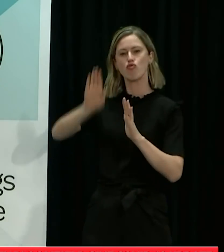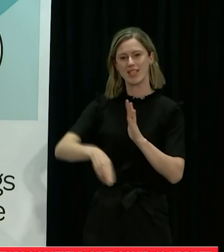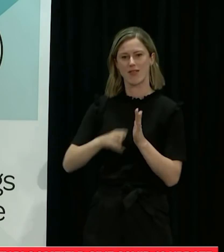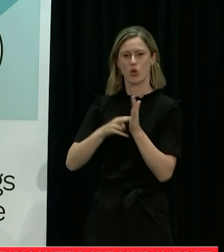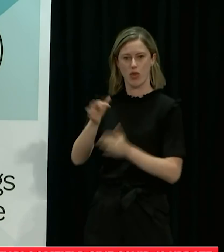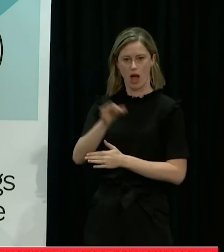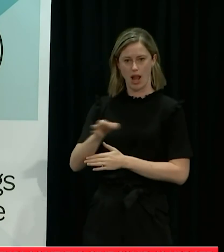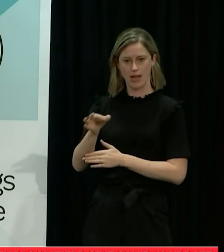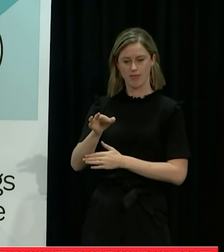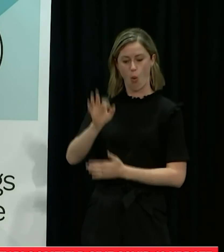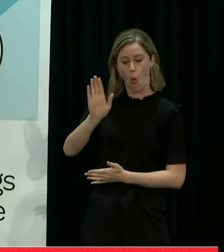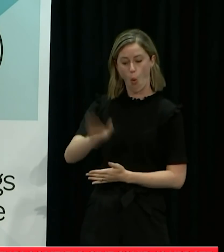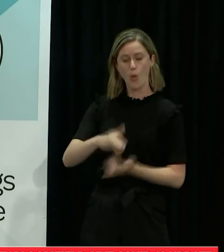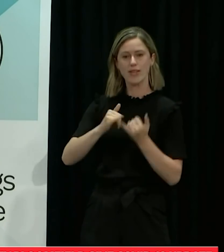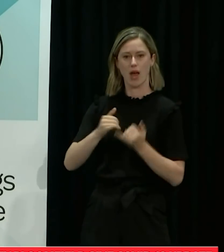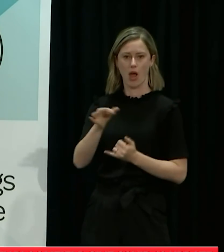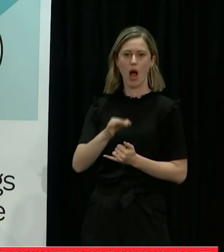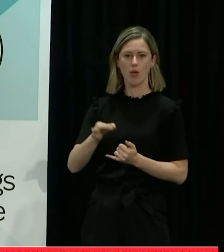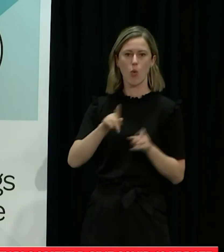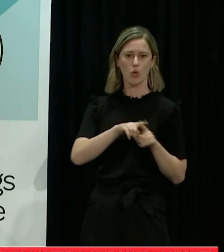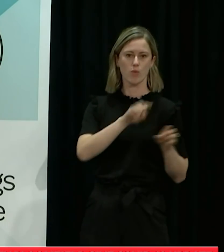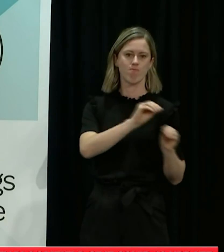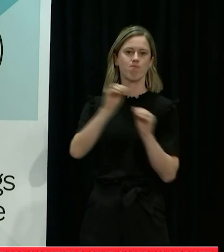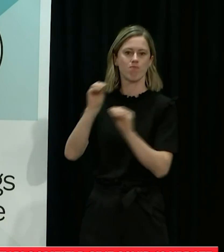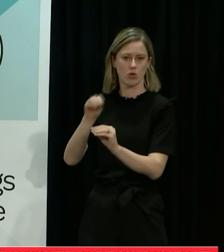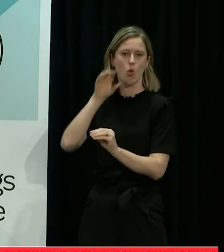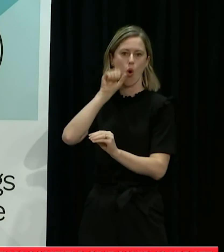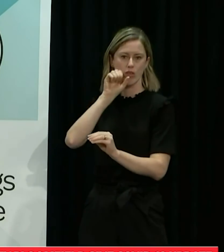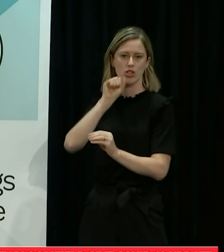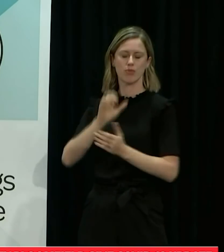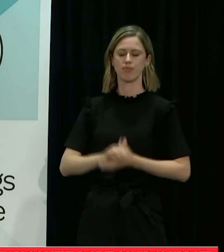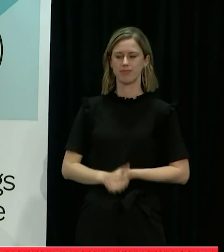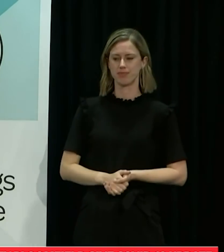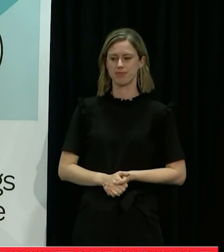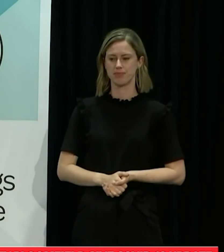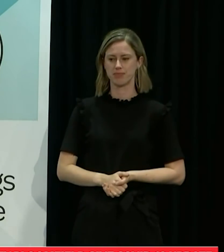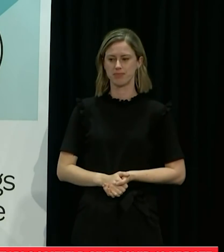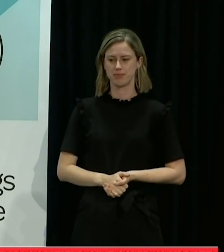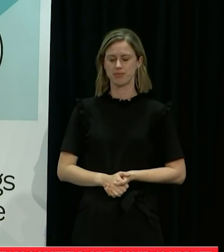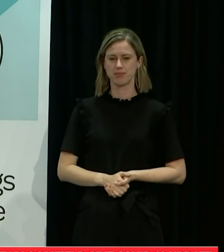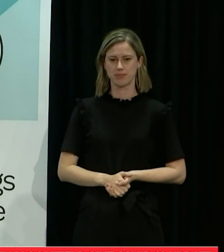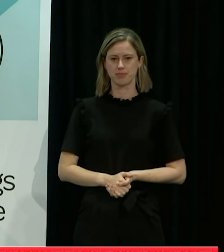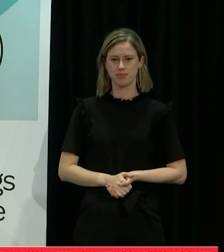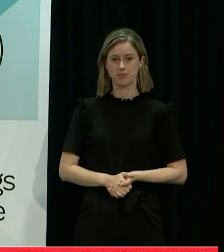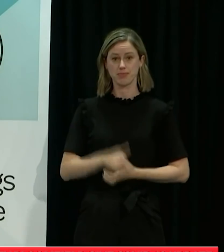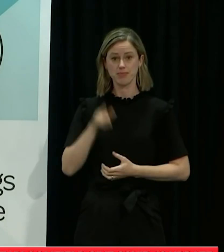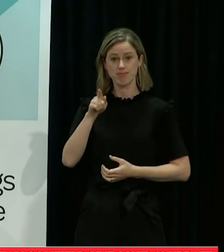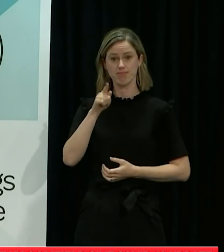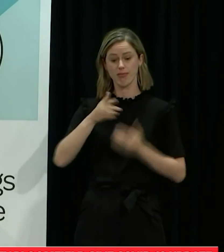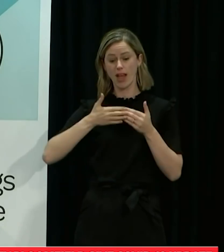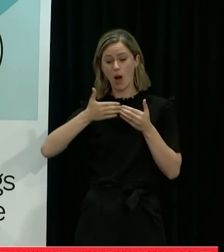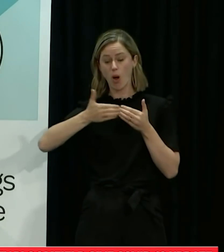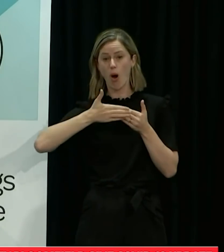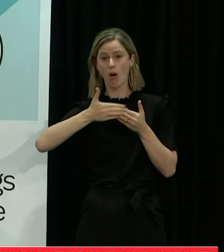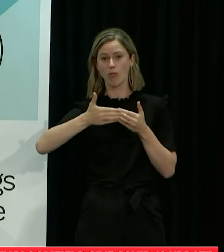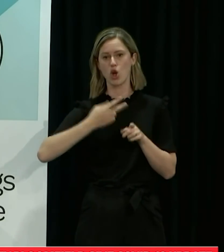orange. The whole of the South Island will also move in at orange. These settings will be in place for the